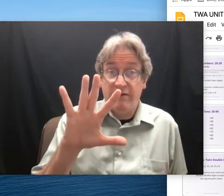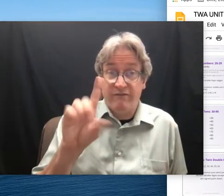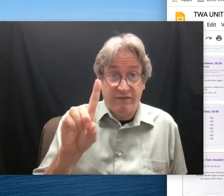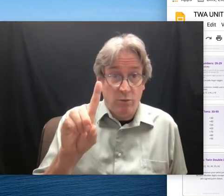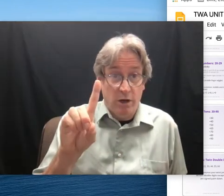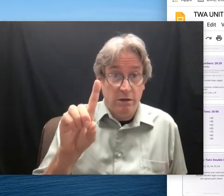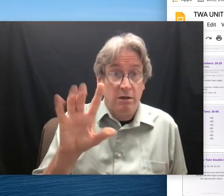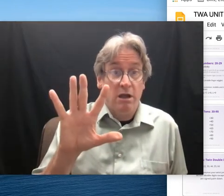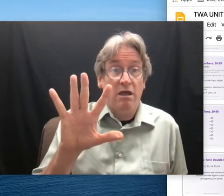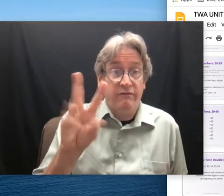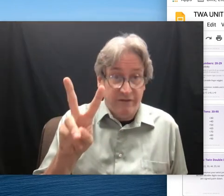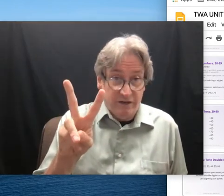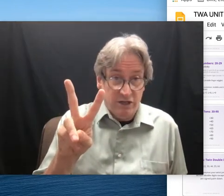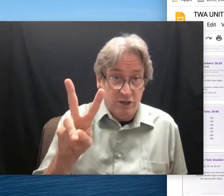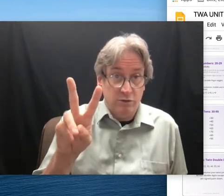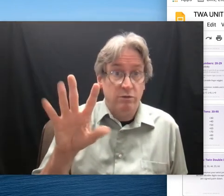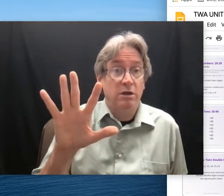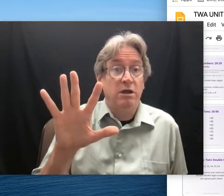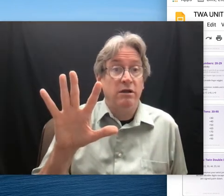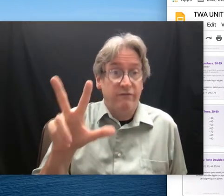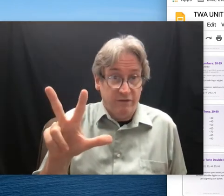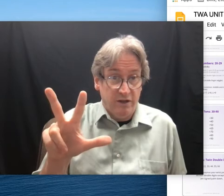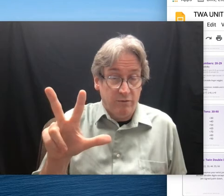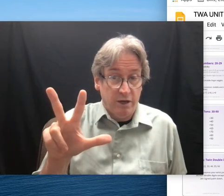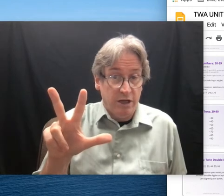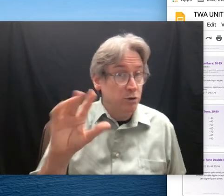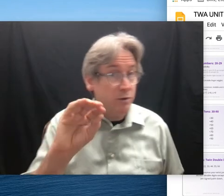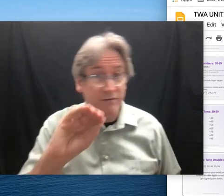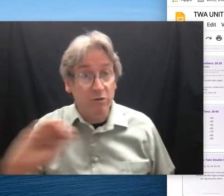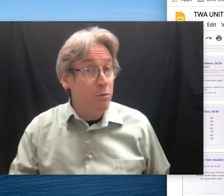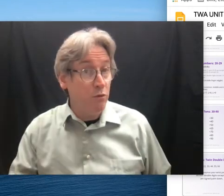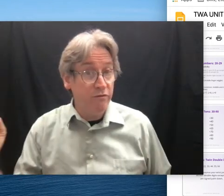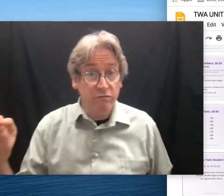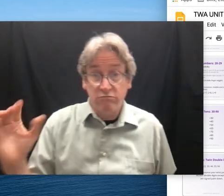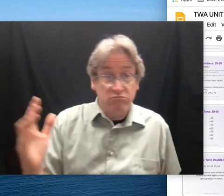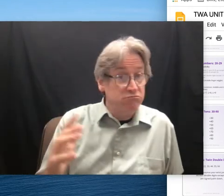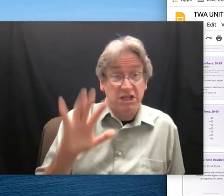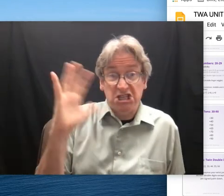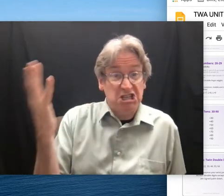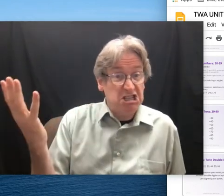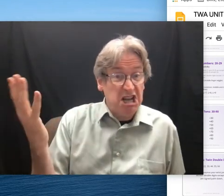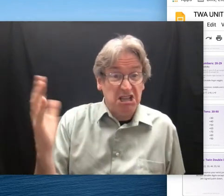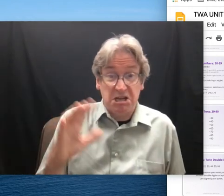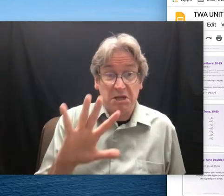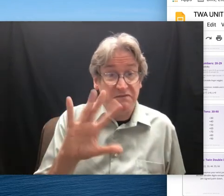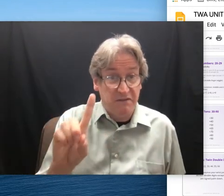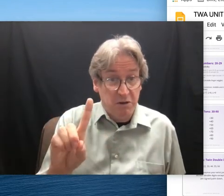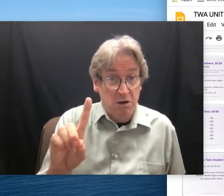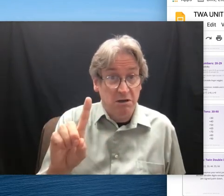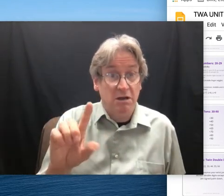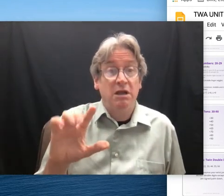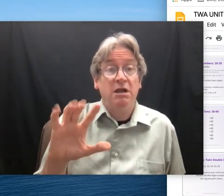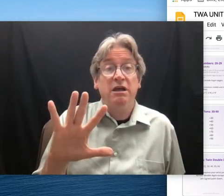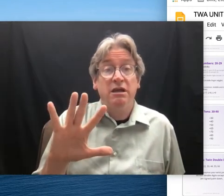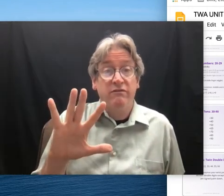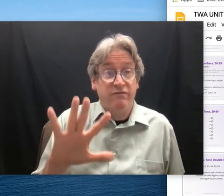same way, 51, 52, 53. You don't have to move. They just can stay in the same place,